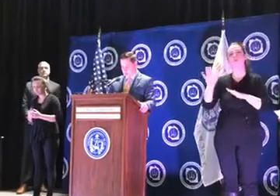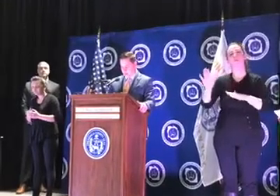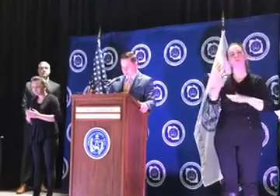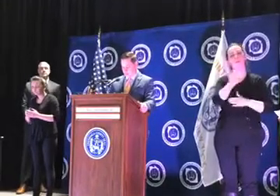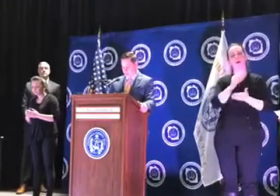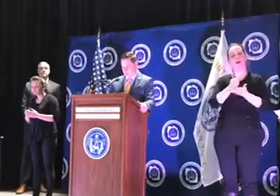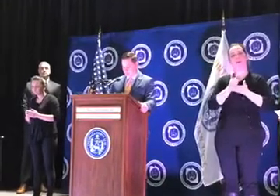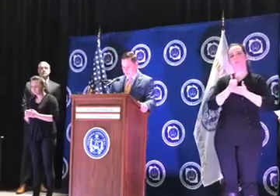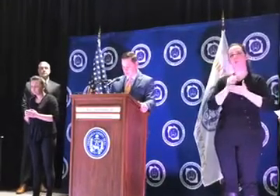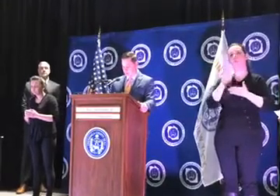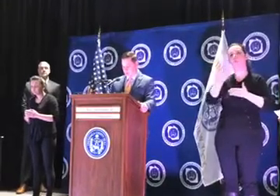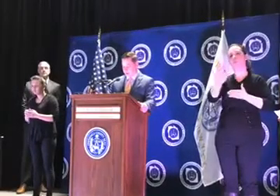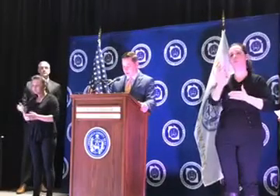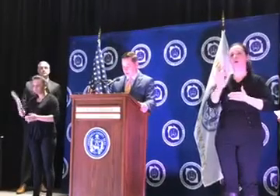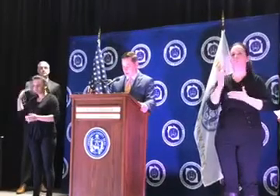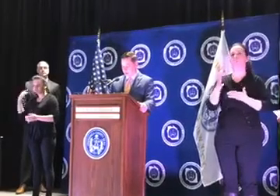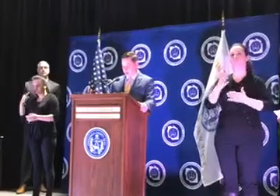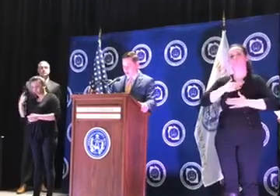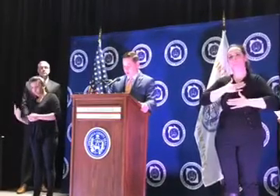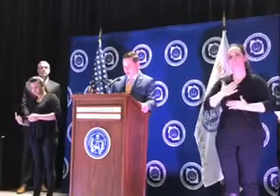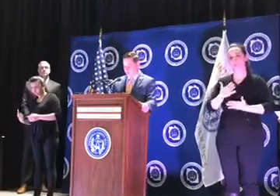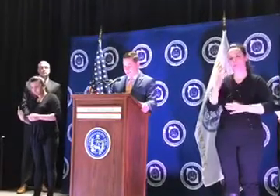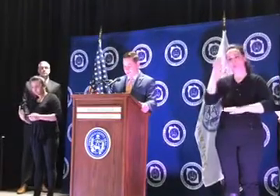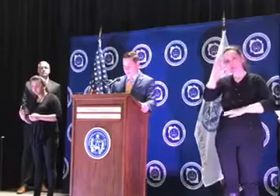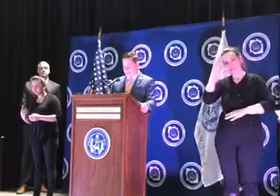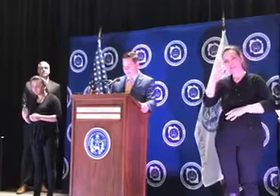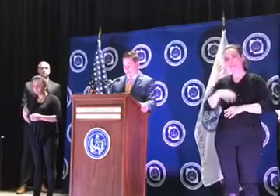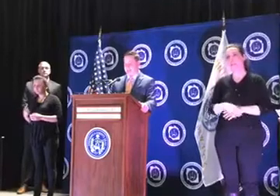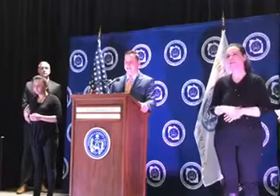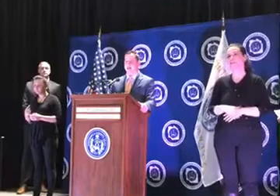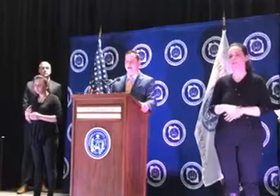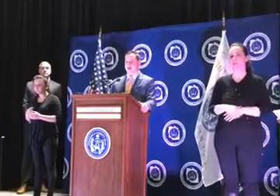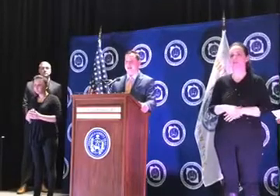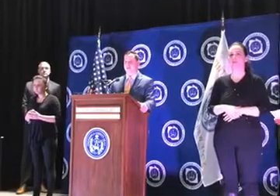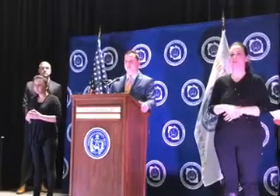Certainly last week we talked about the America's Best